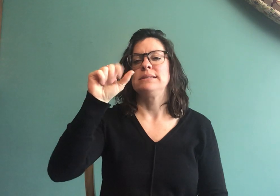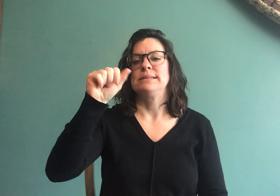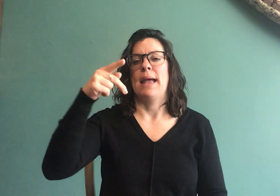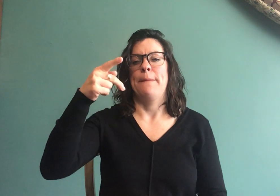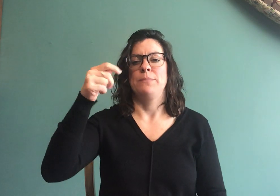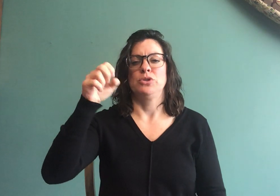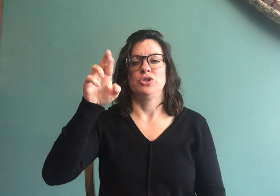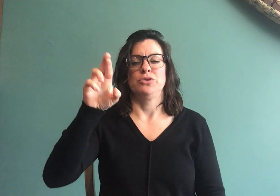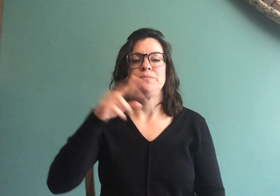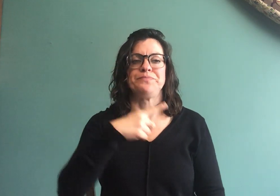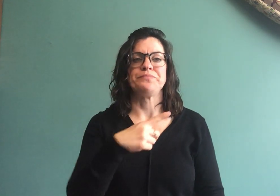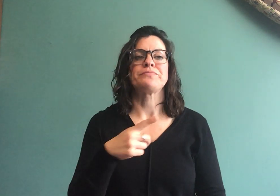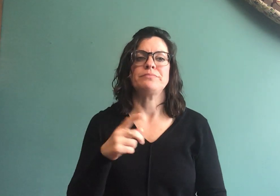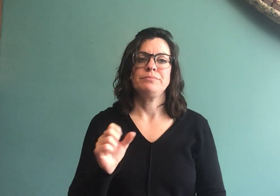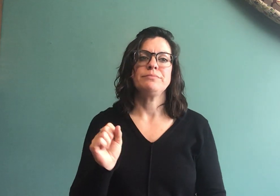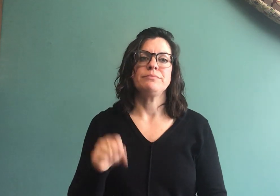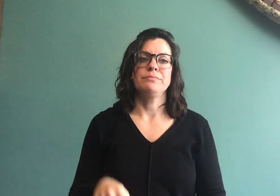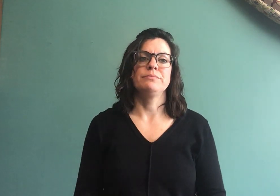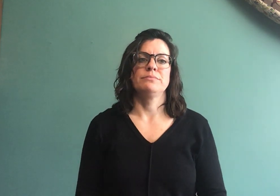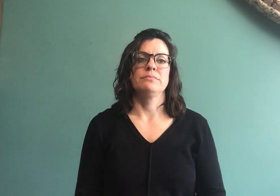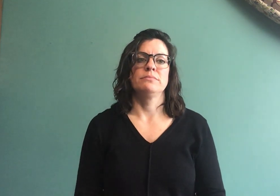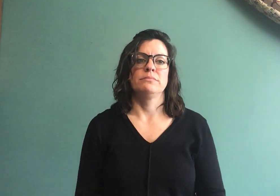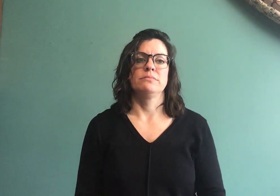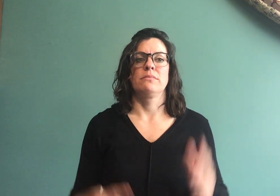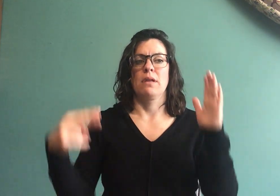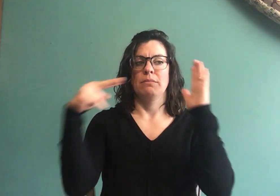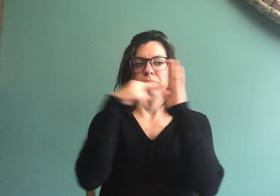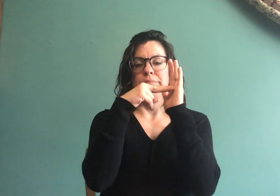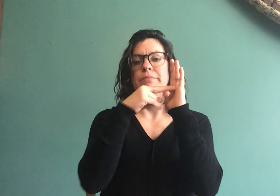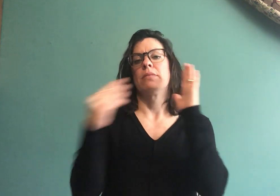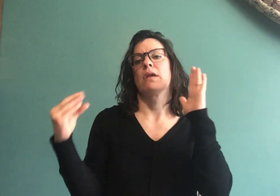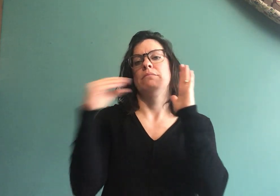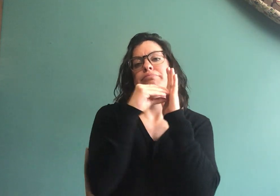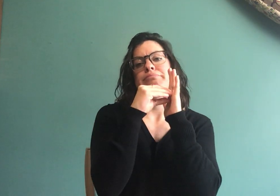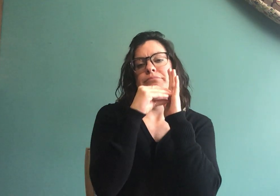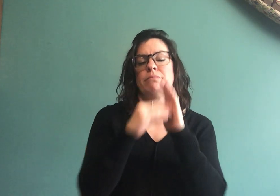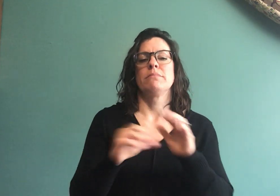right? Let me see if I can find an adapter.